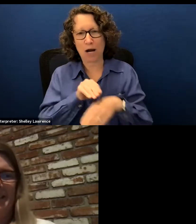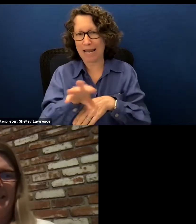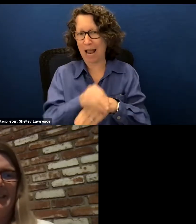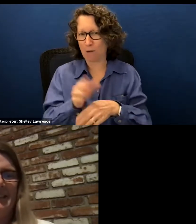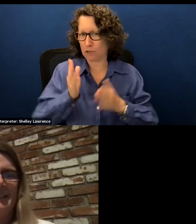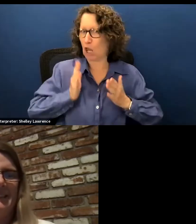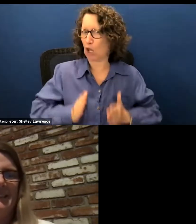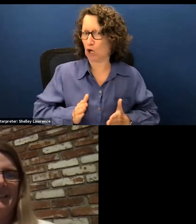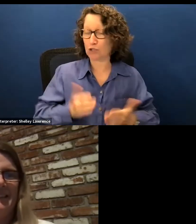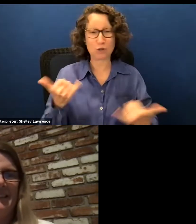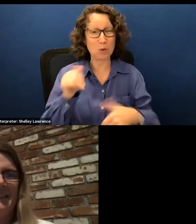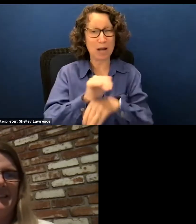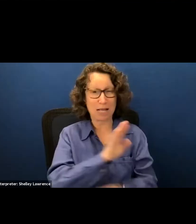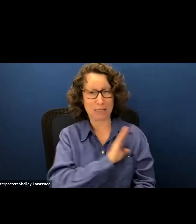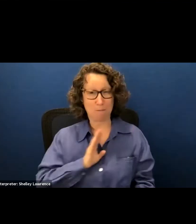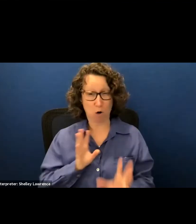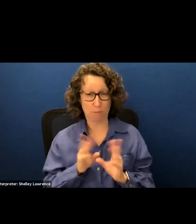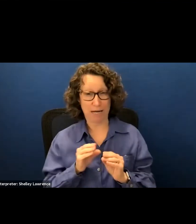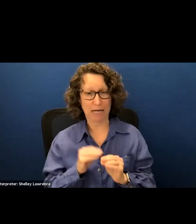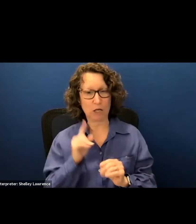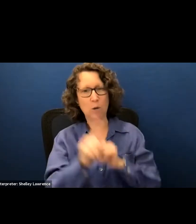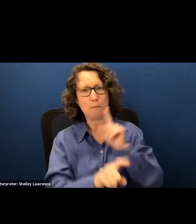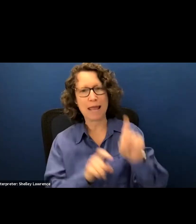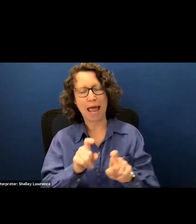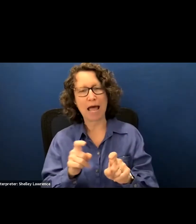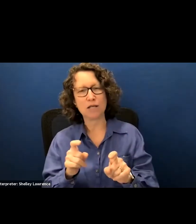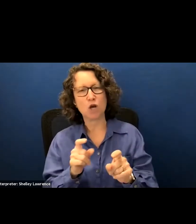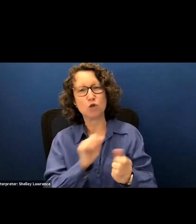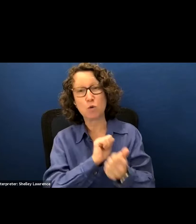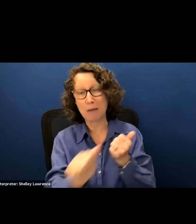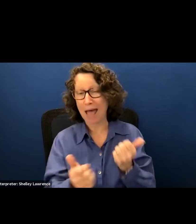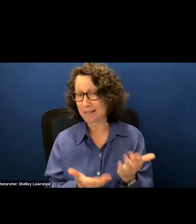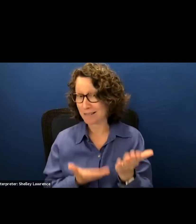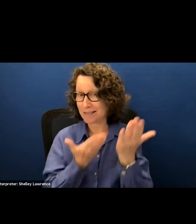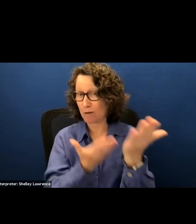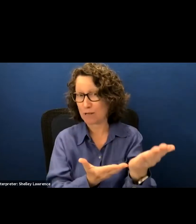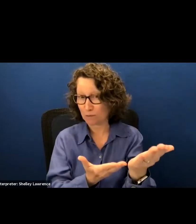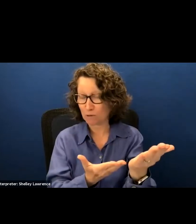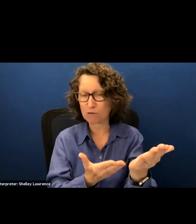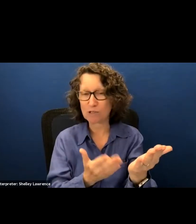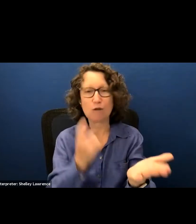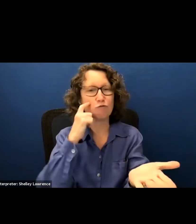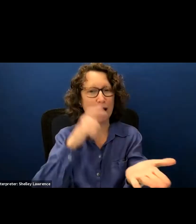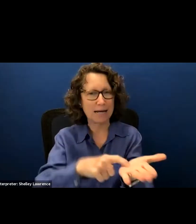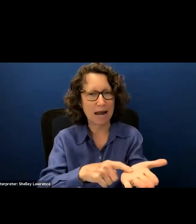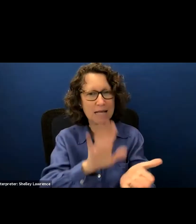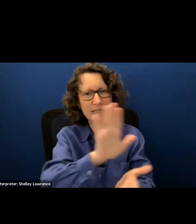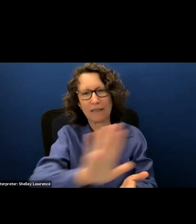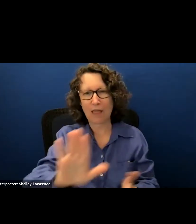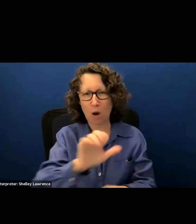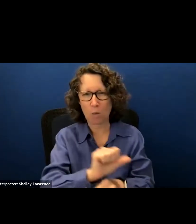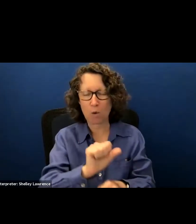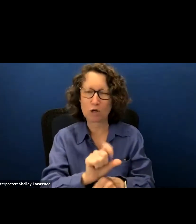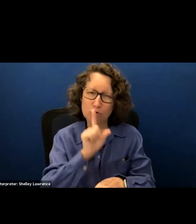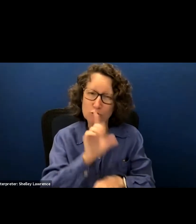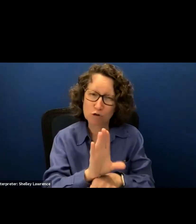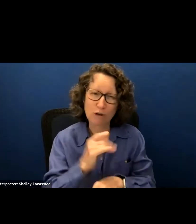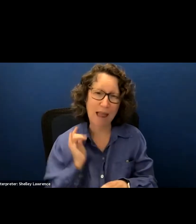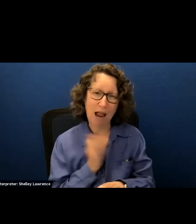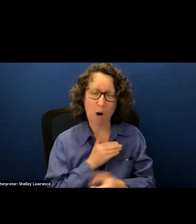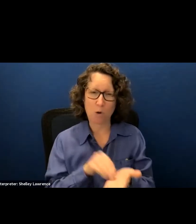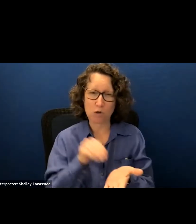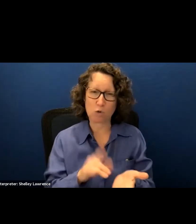counselors. In tonight's board meeting, you will be asked to pass a resolution recognizing the work that they do to ensure our students